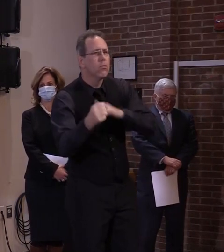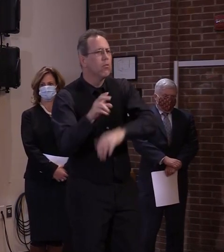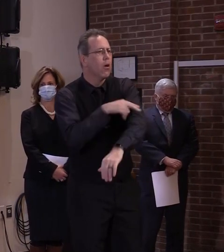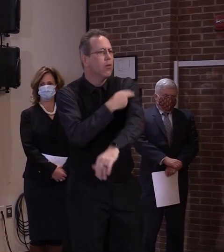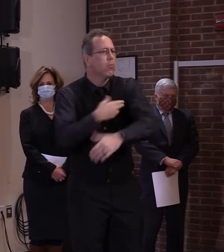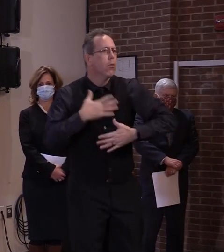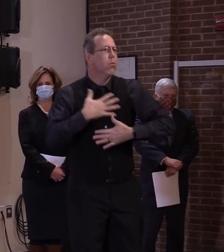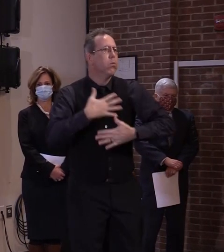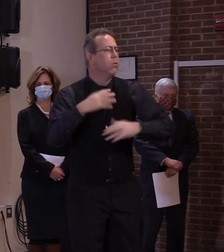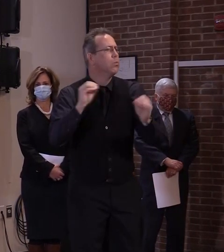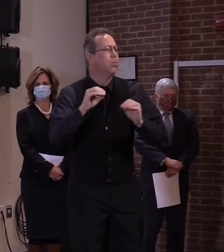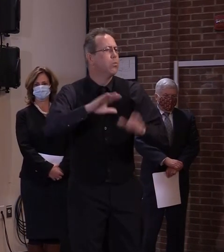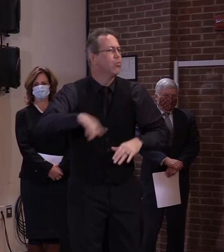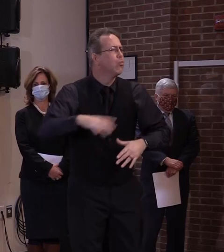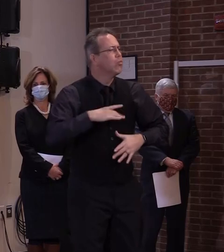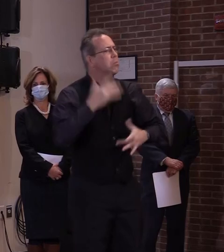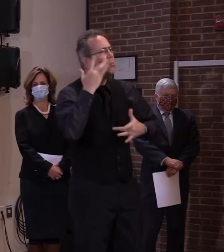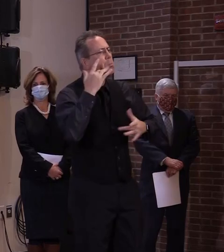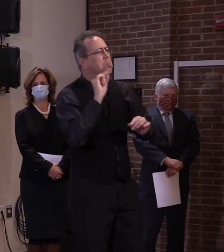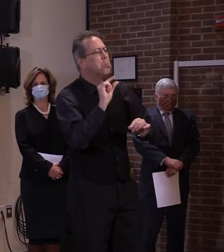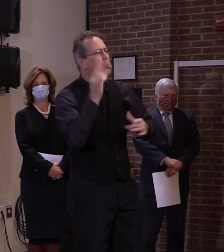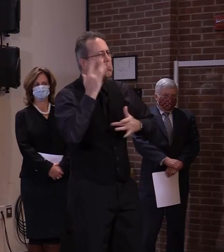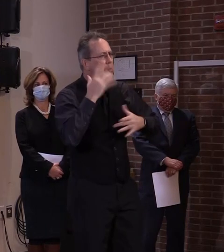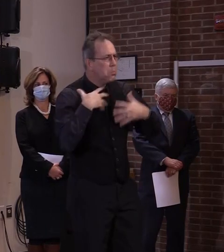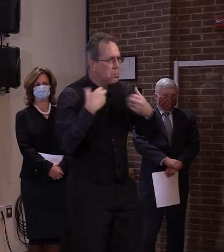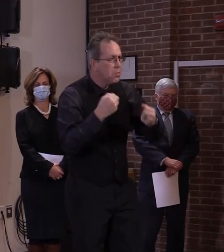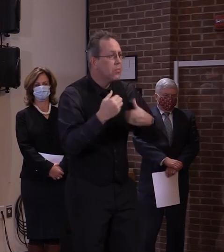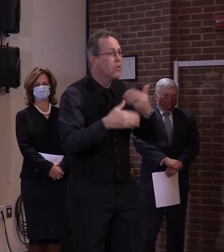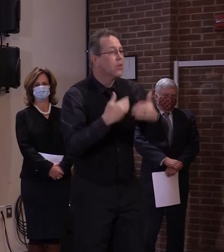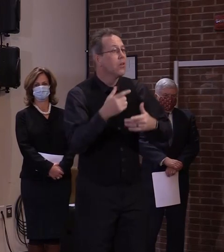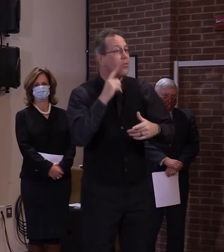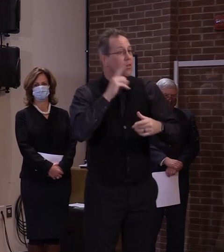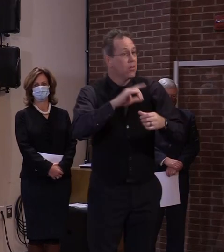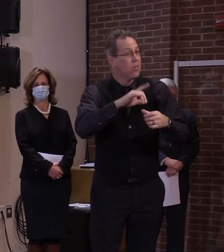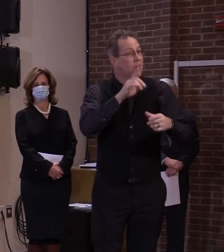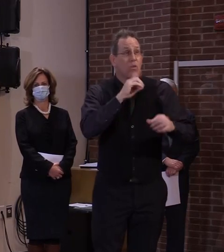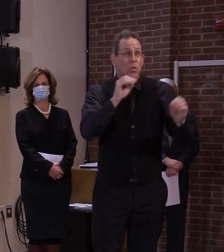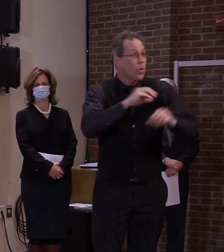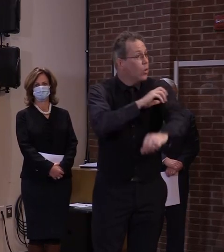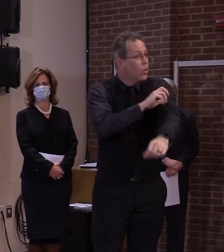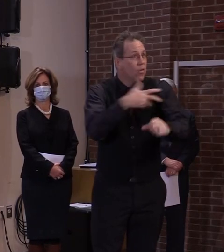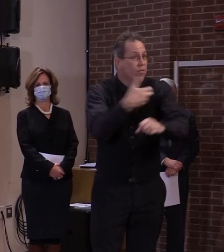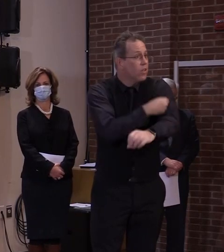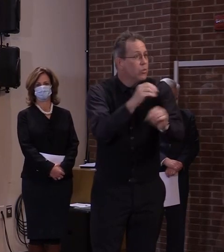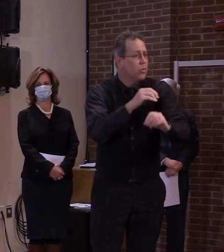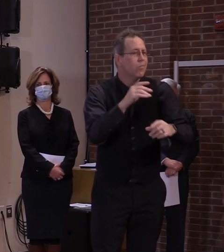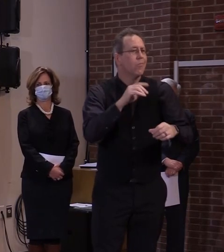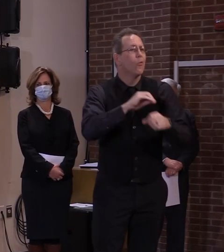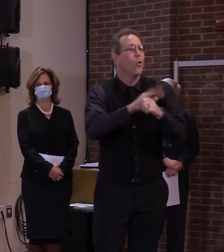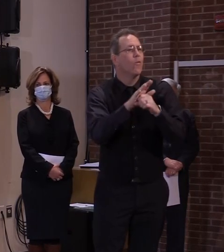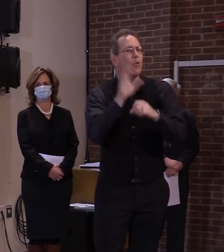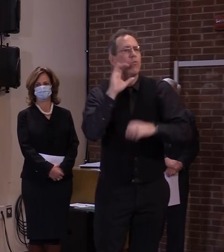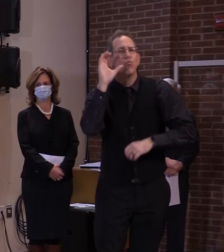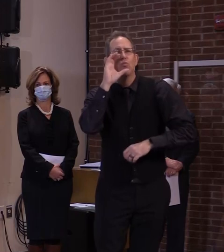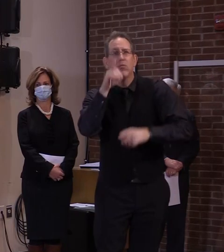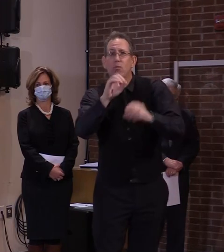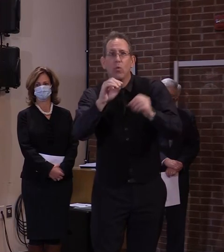time before COVID finds you. And when it does, you have a much higher chance of being